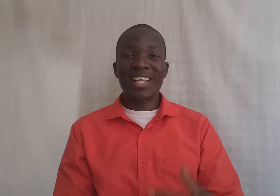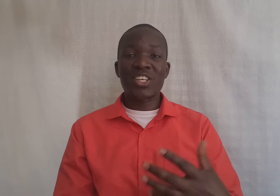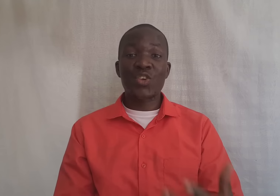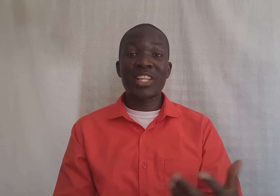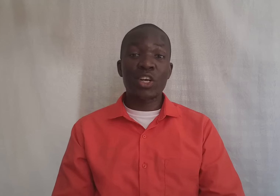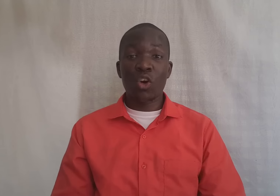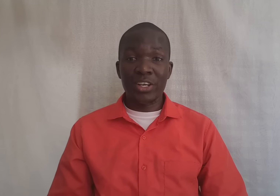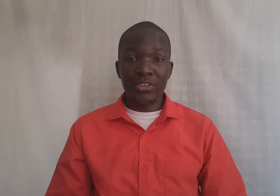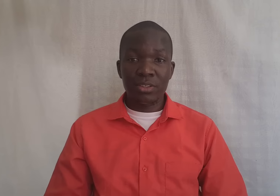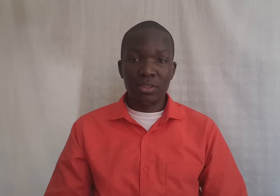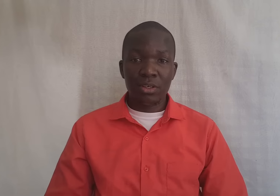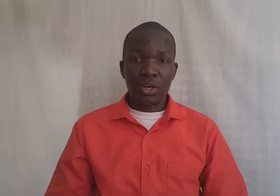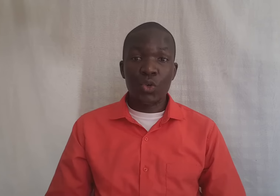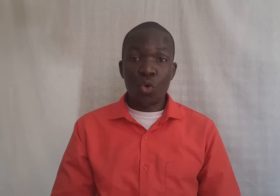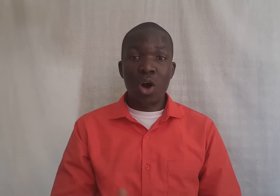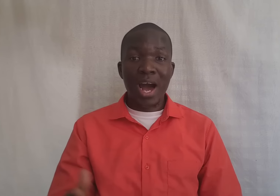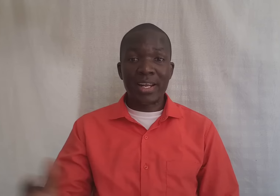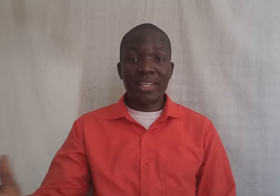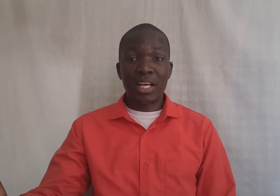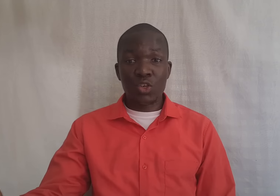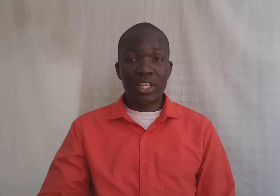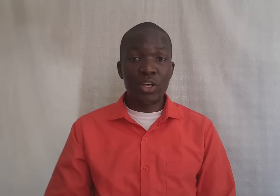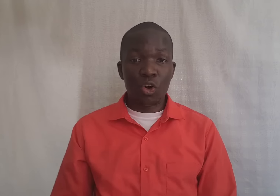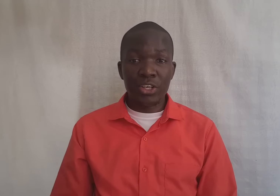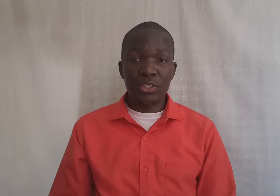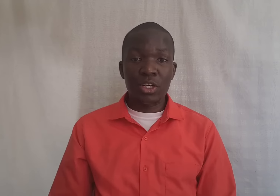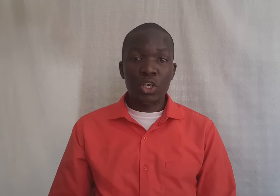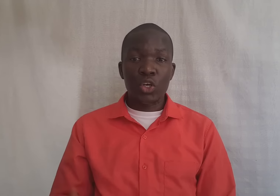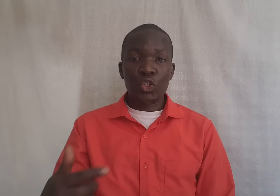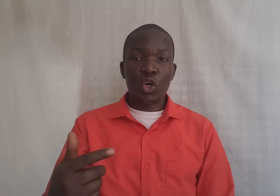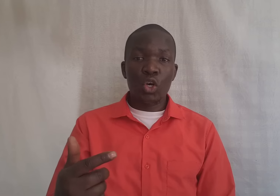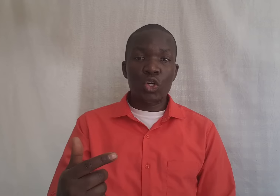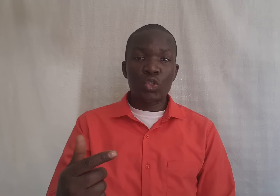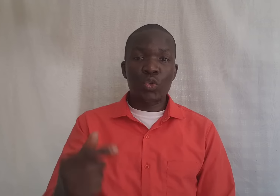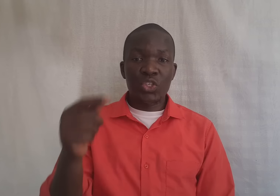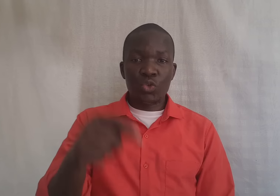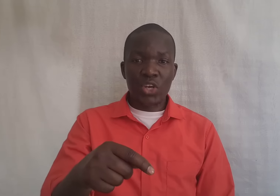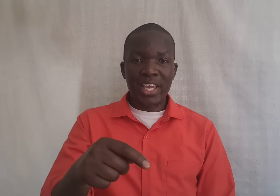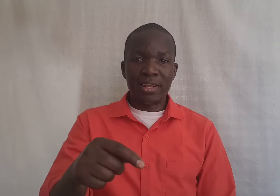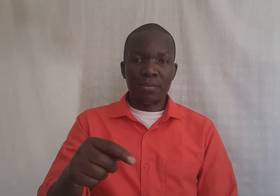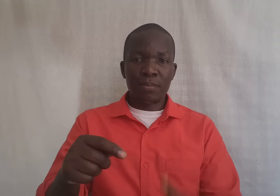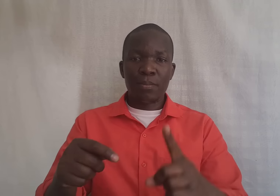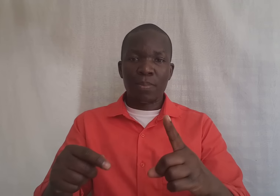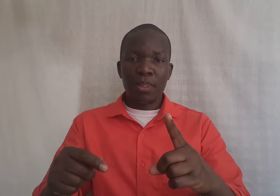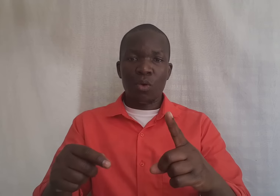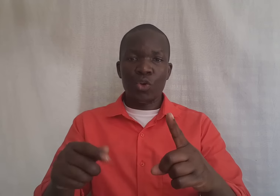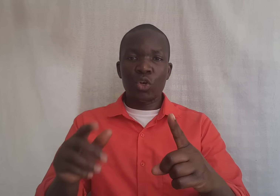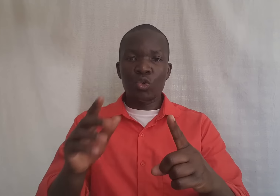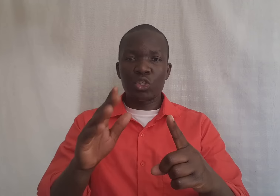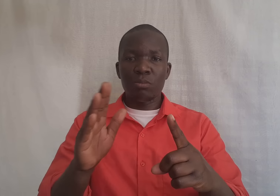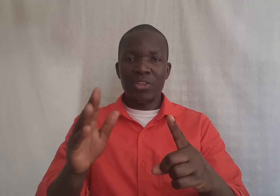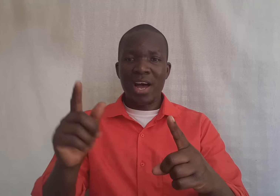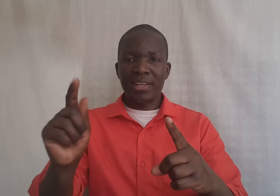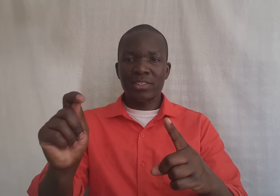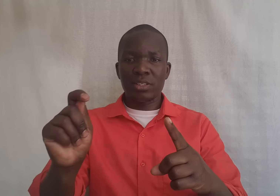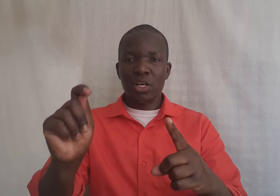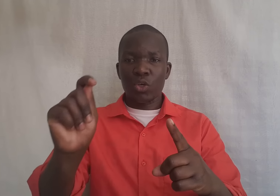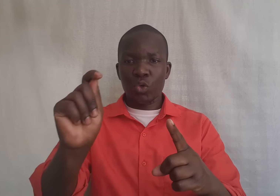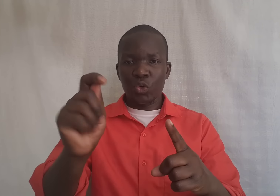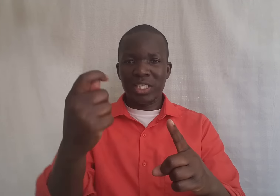a training college. You are in a training college. So to train, we're going to use both hands. You use